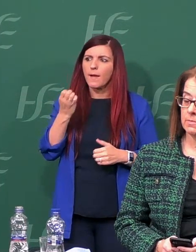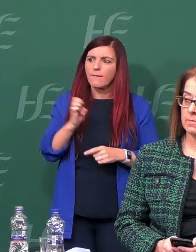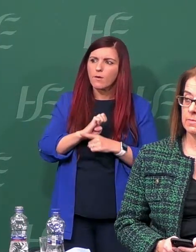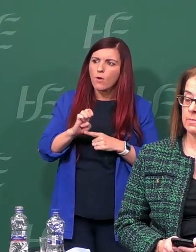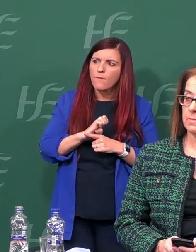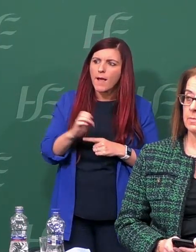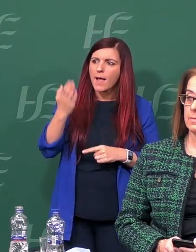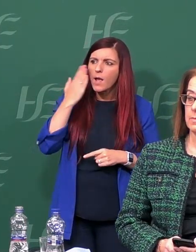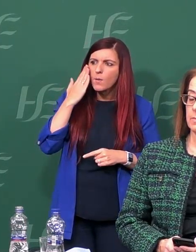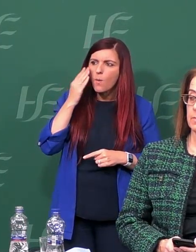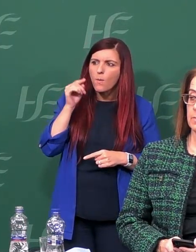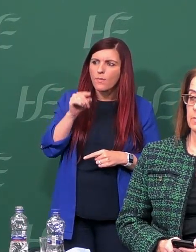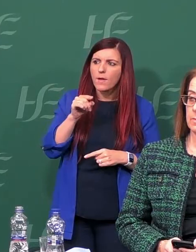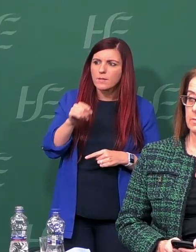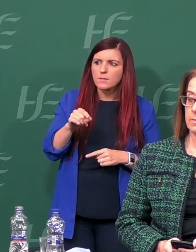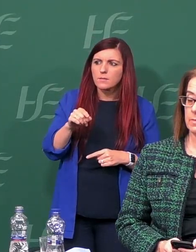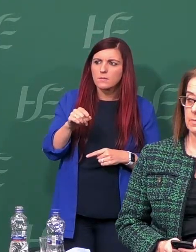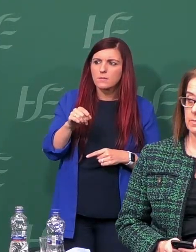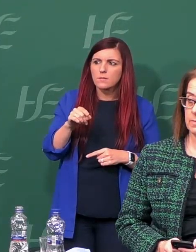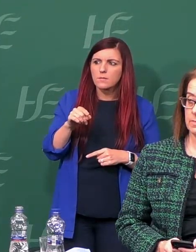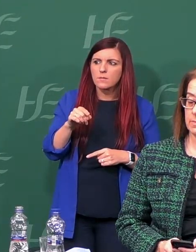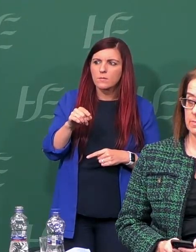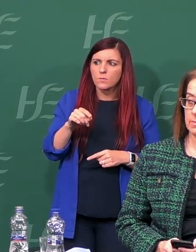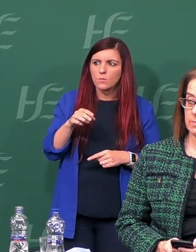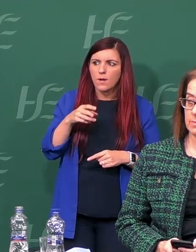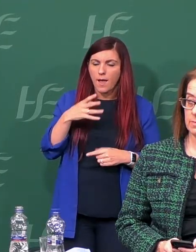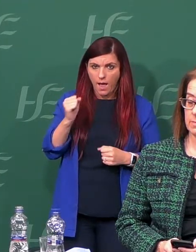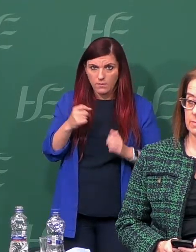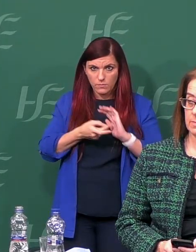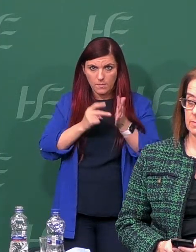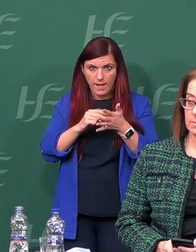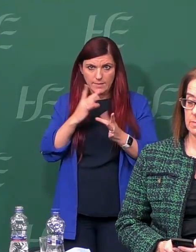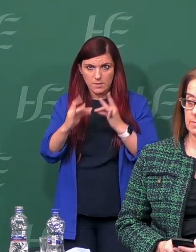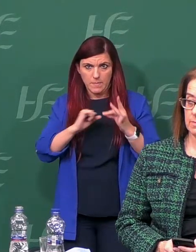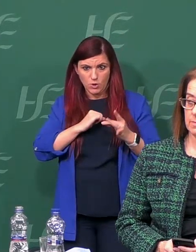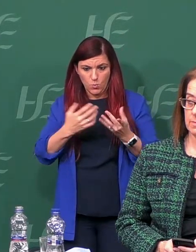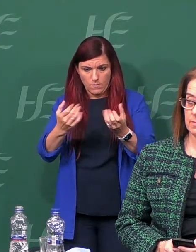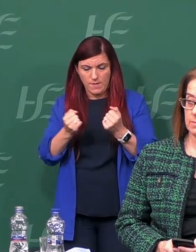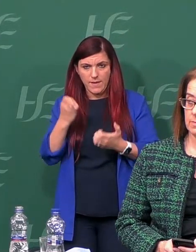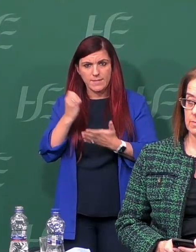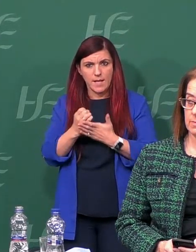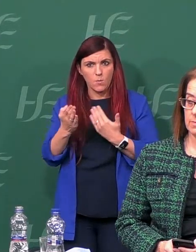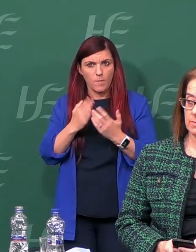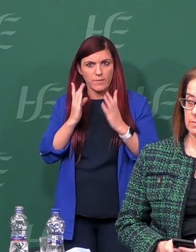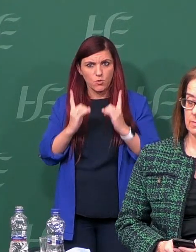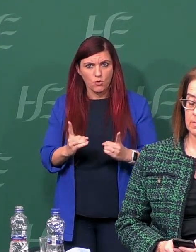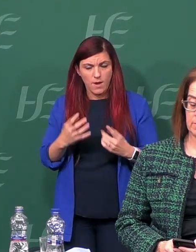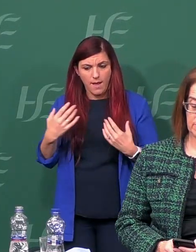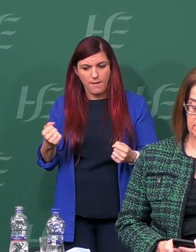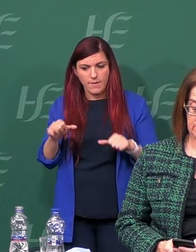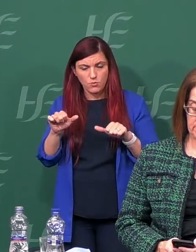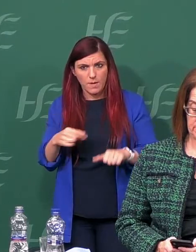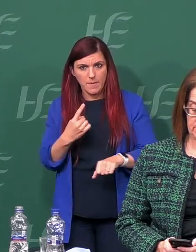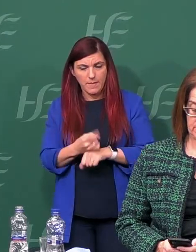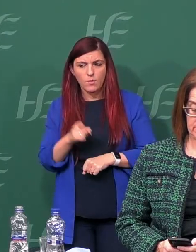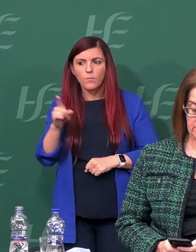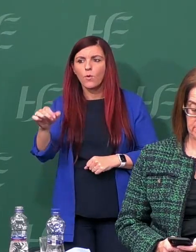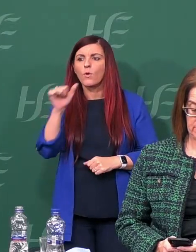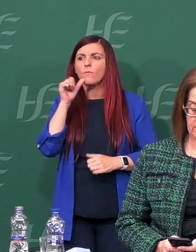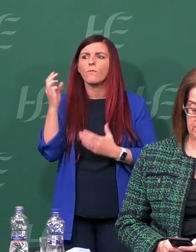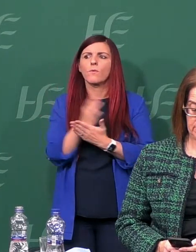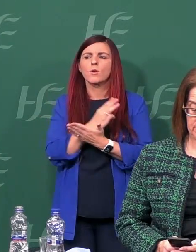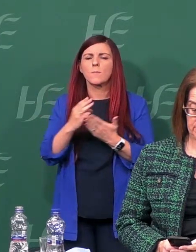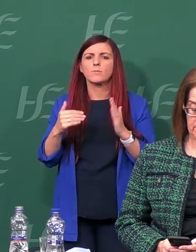proper systems at warehouses to ensure that we're receiving exactly what we ordered. Has that been put in place? On the first part of your